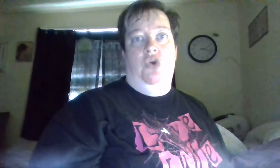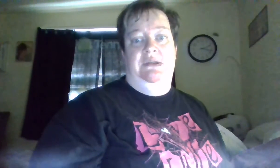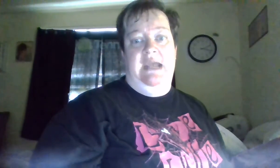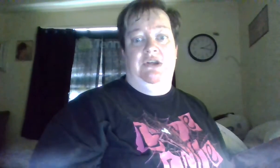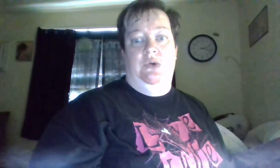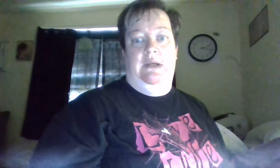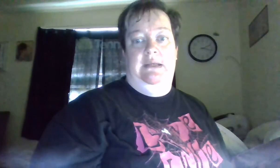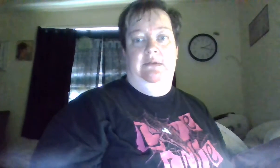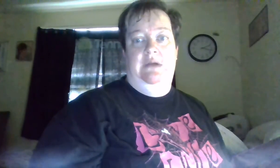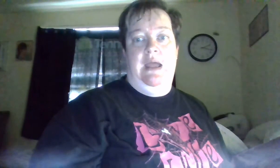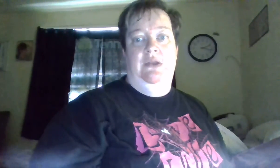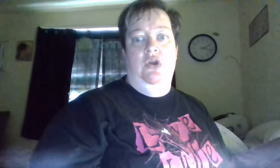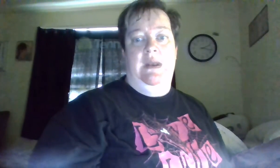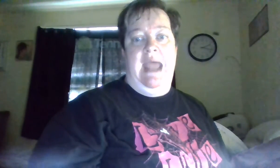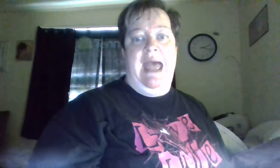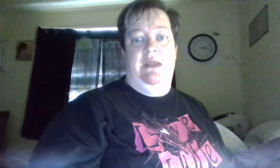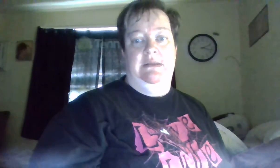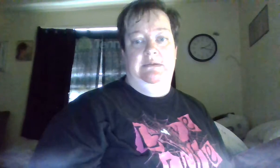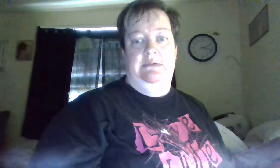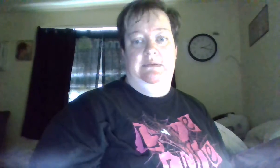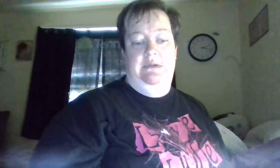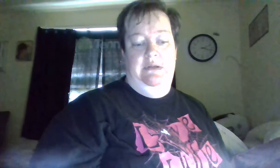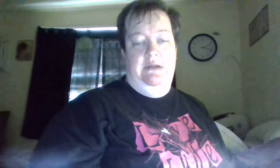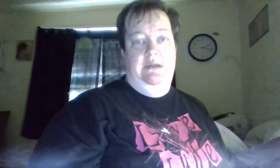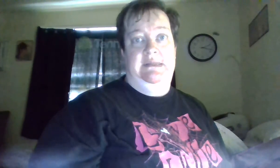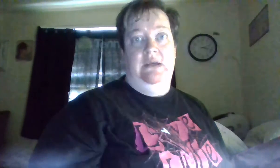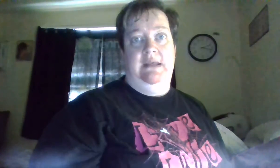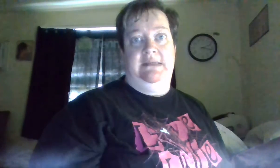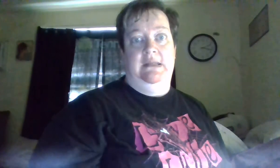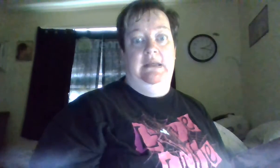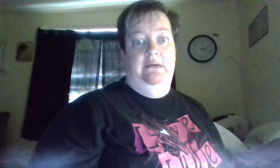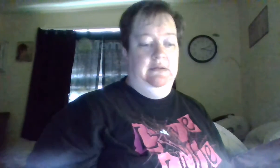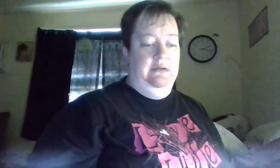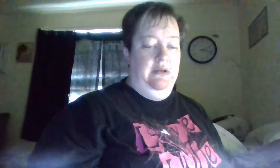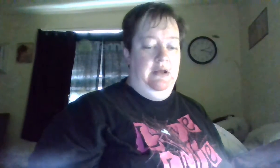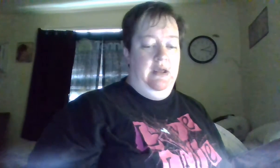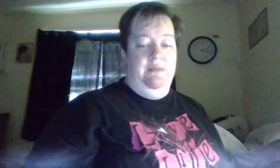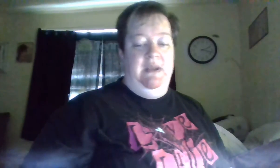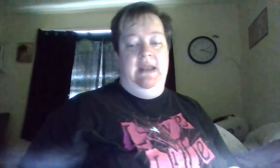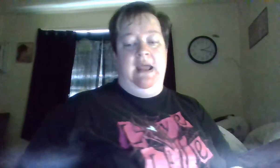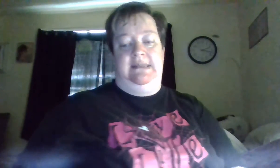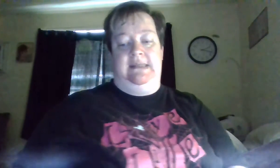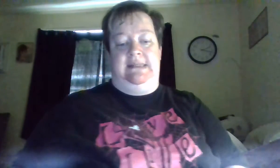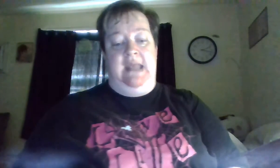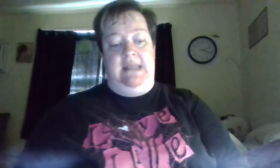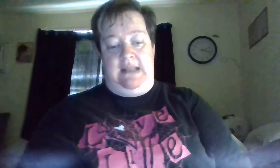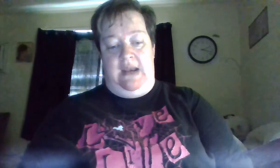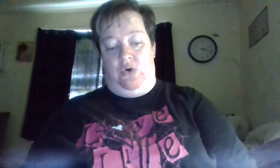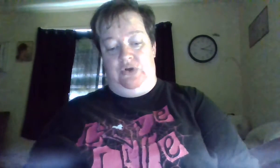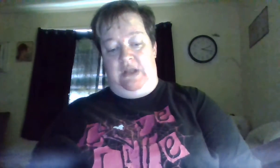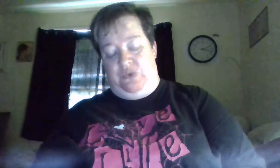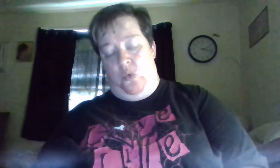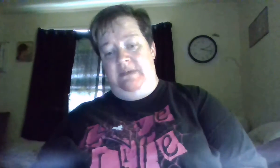enemy-controlled territory. I mean, look what happened. Seriously. The Midianites had said that they swarmed